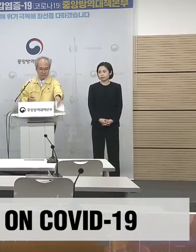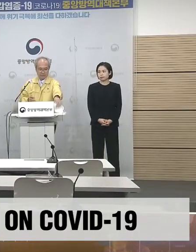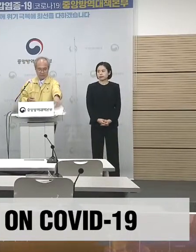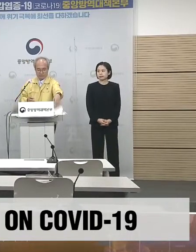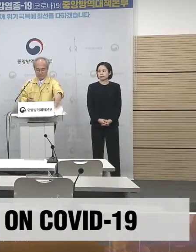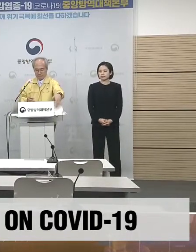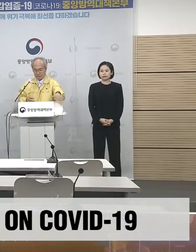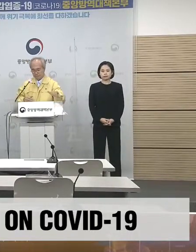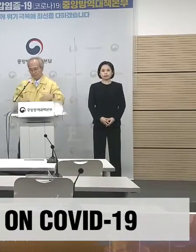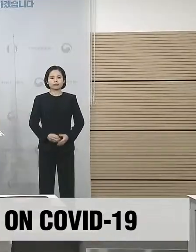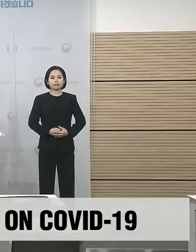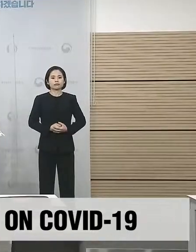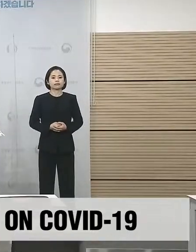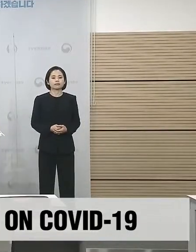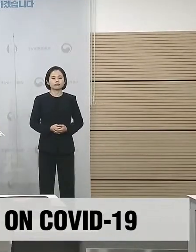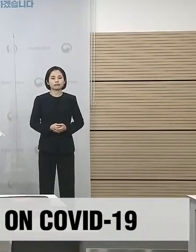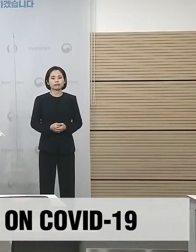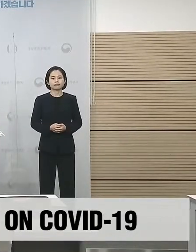afterwards.